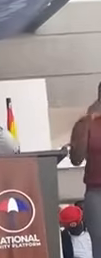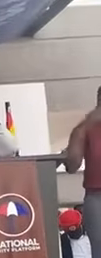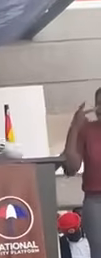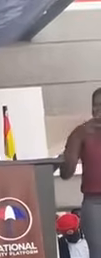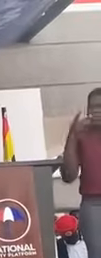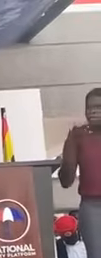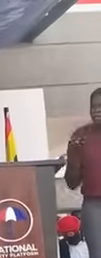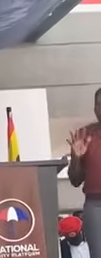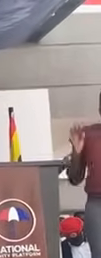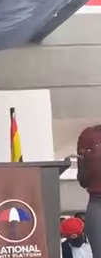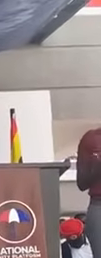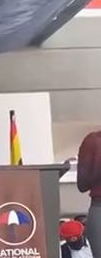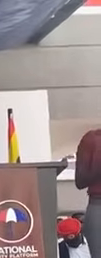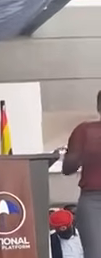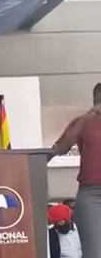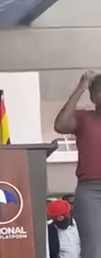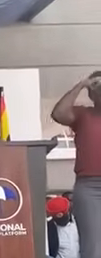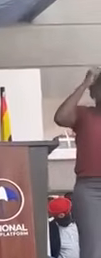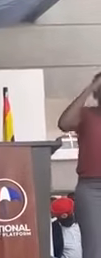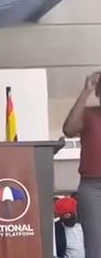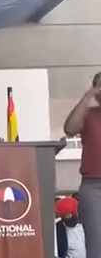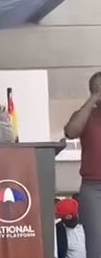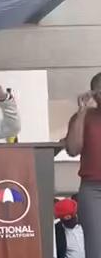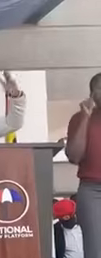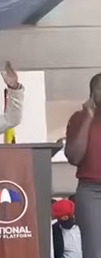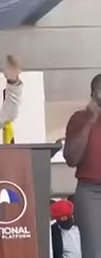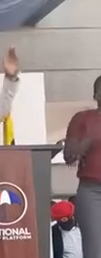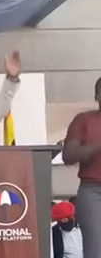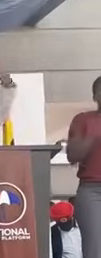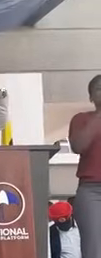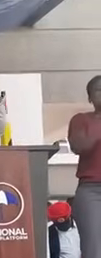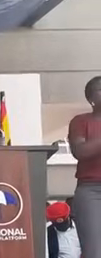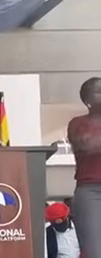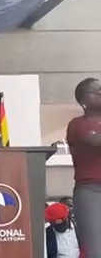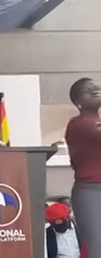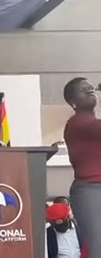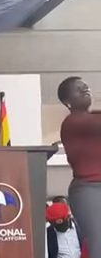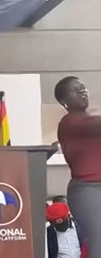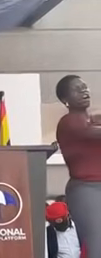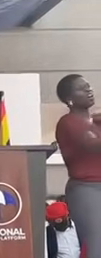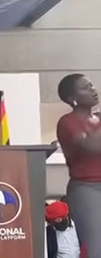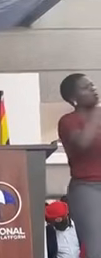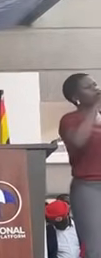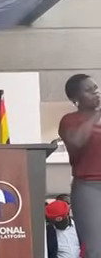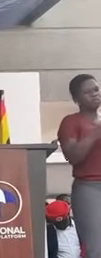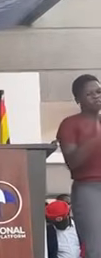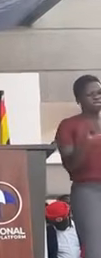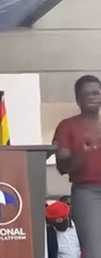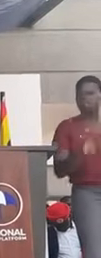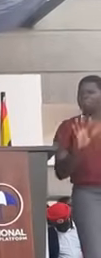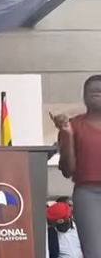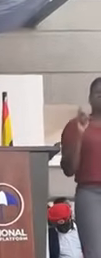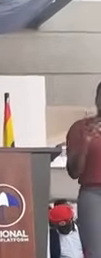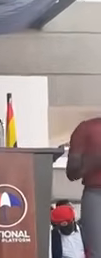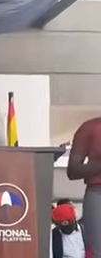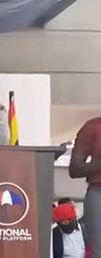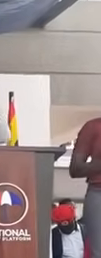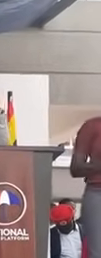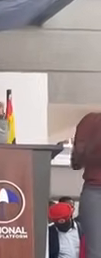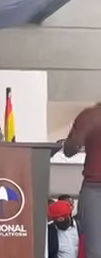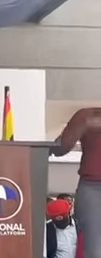the wisdom of General Seven, as long as in some miles away from here, we cannot be around.